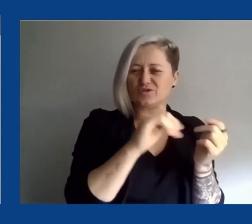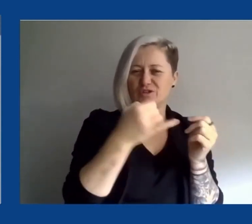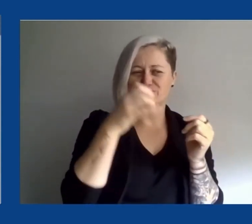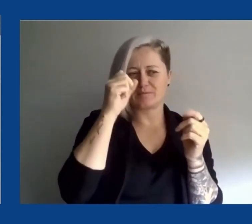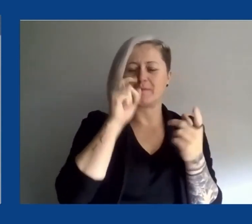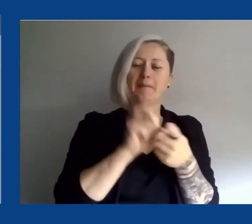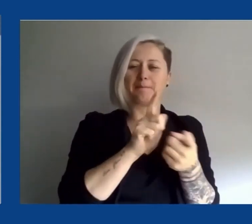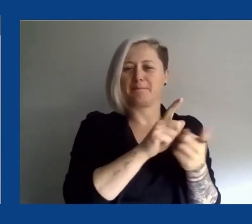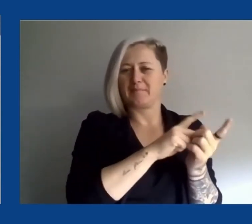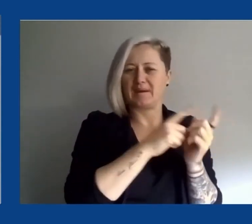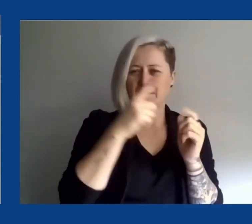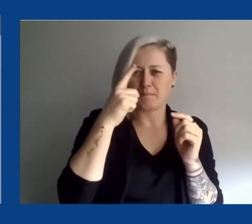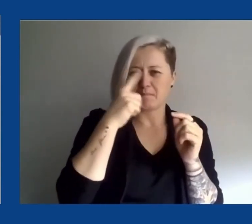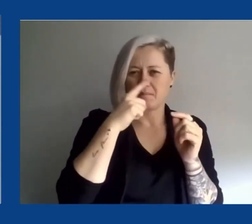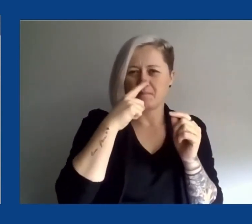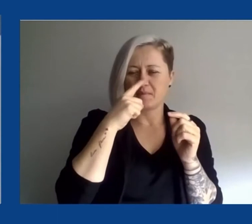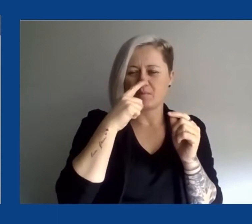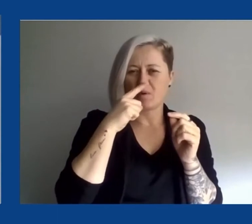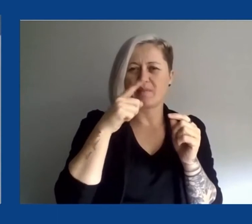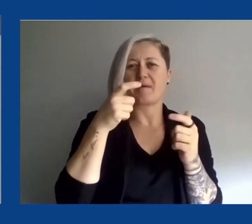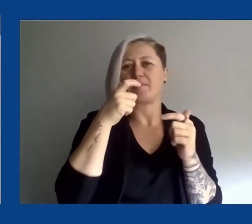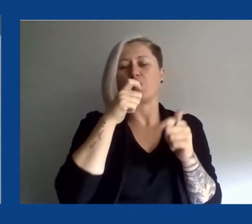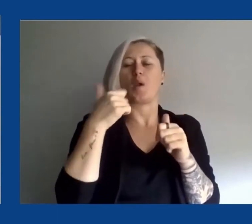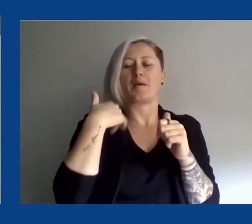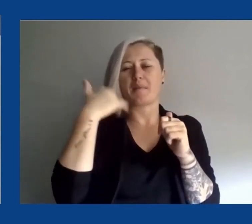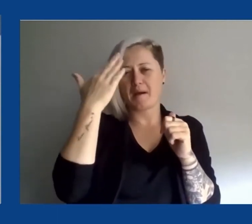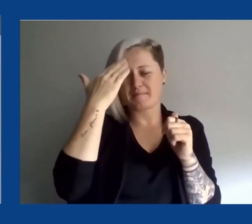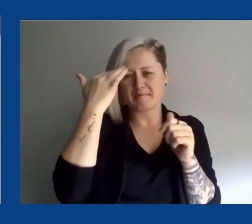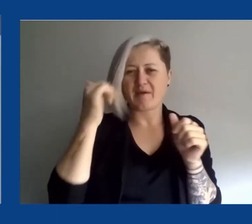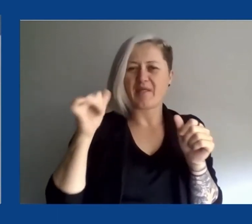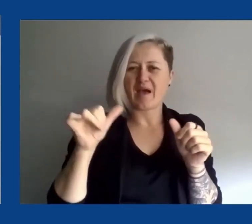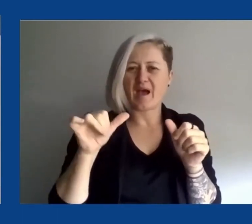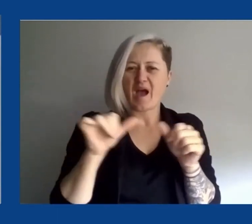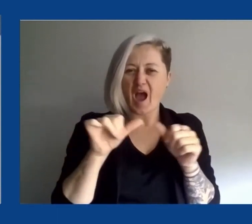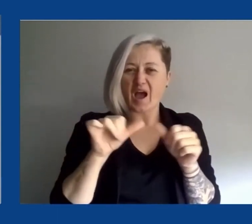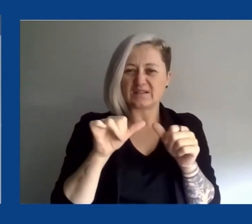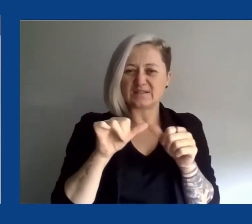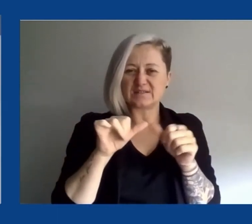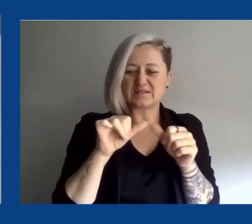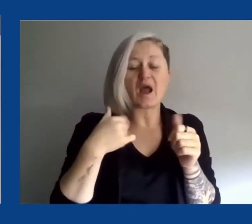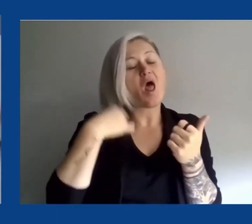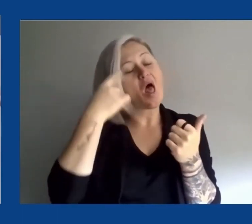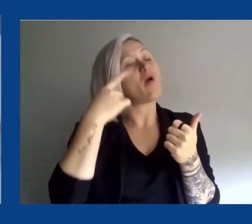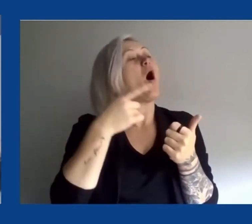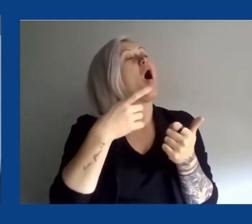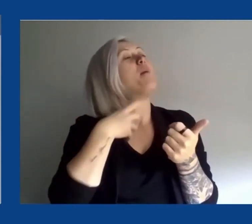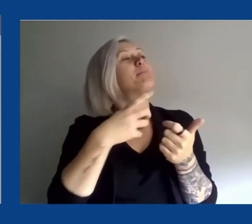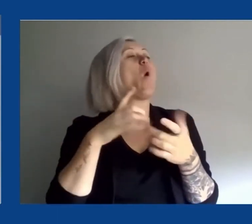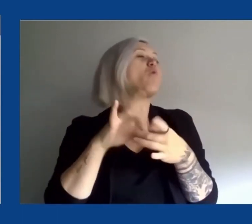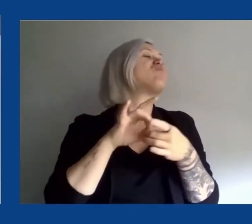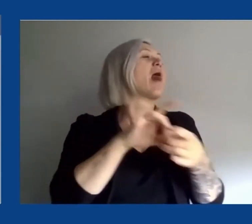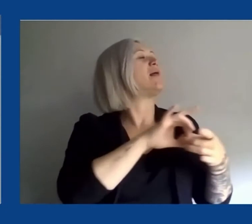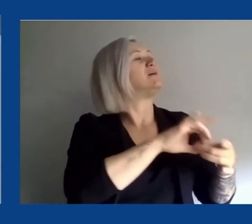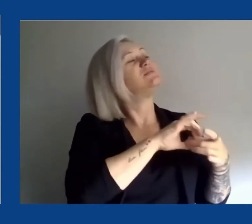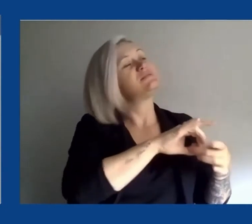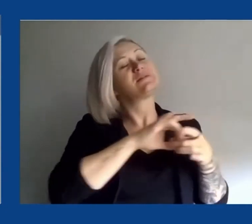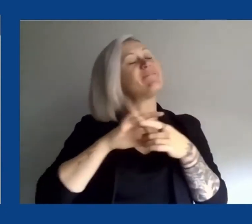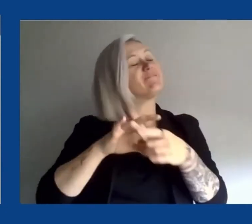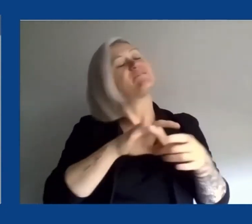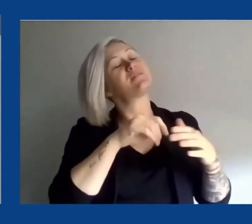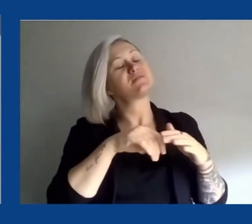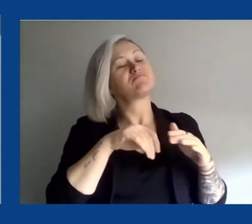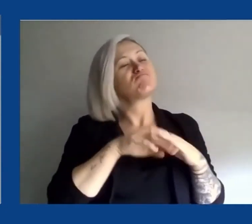people and they'd be calling my mother auntie, and I've gone, oh, there must be more relatives, in my naive sense